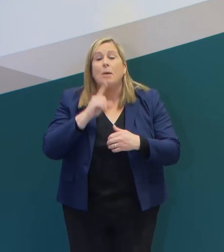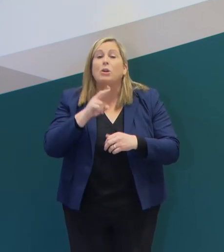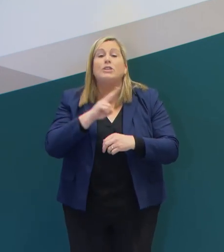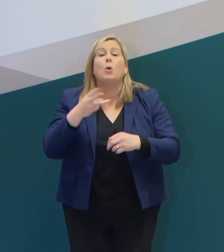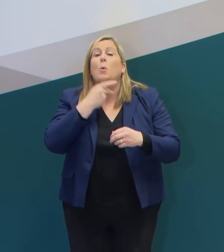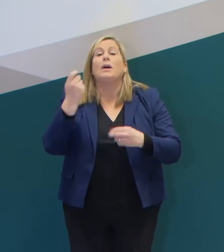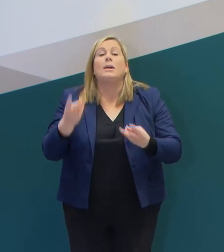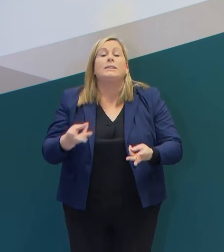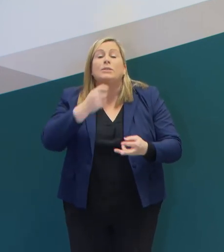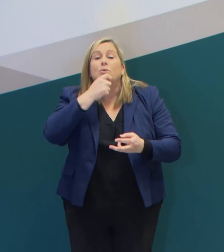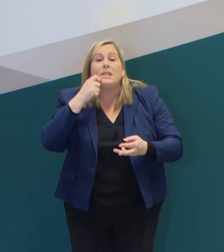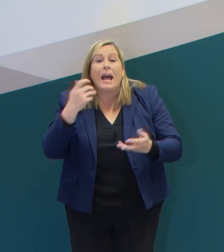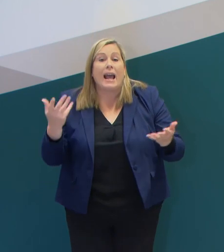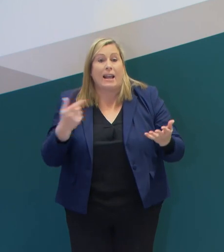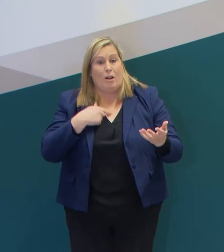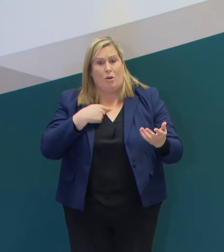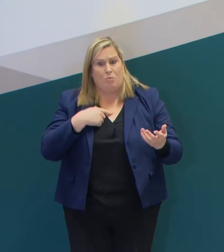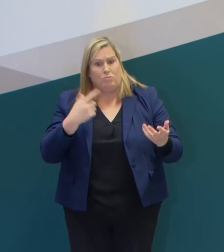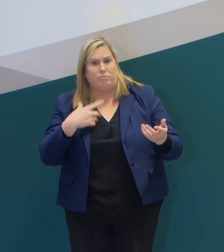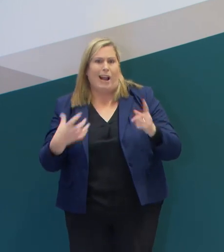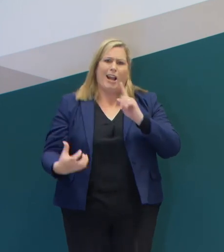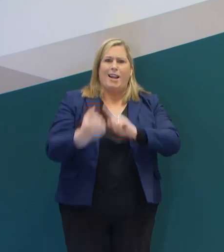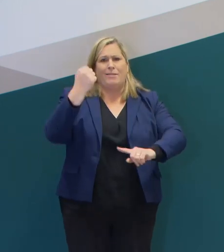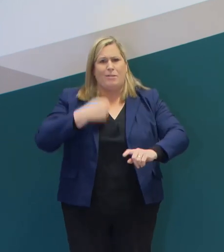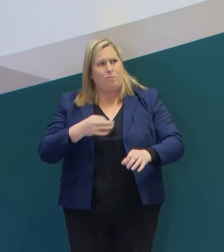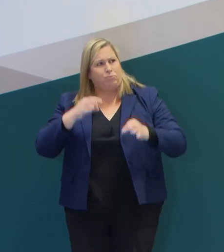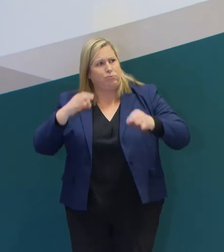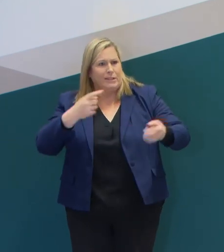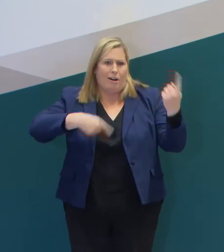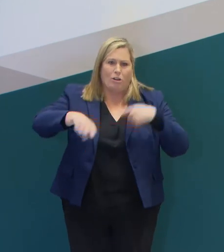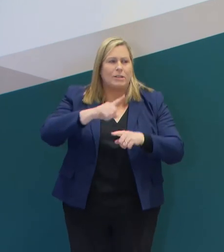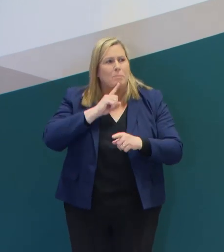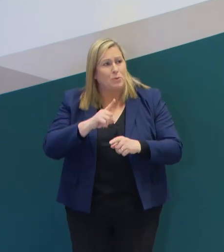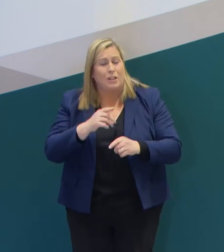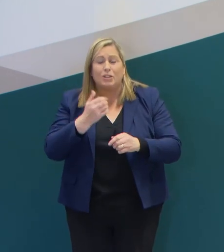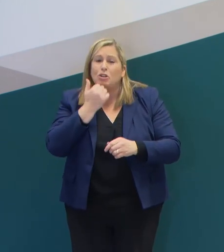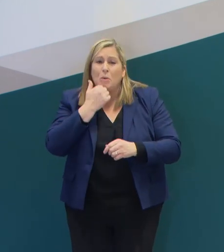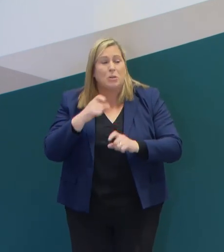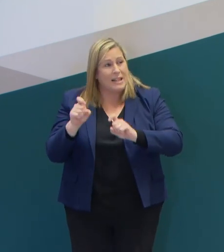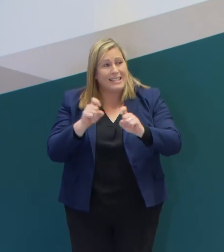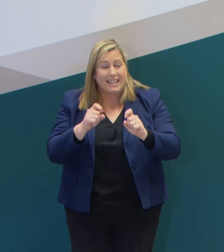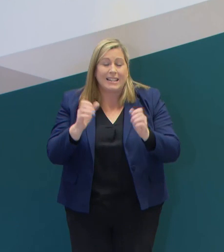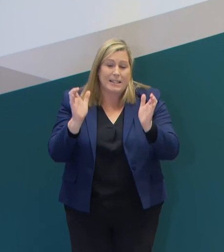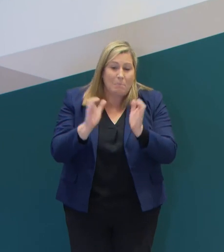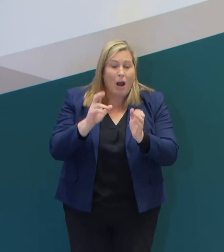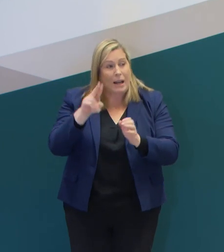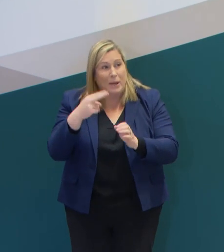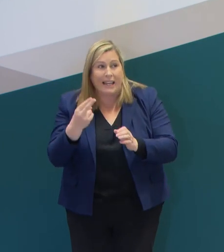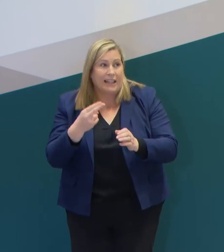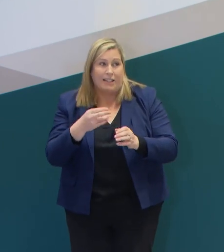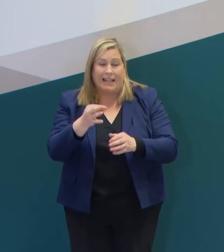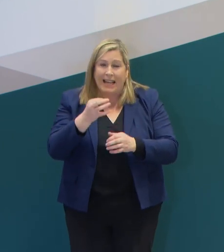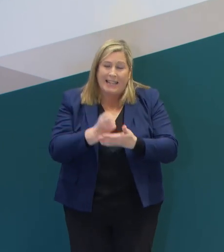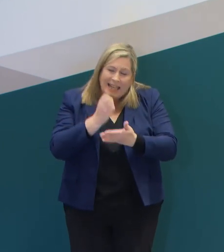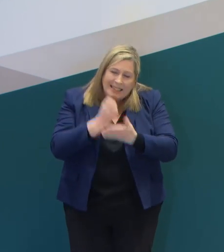overclaim in terms of what we're seeing at this early stage in the epidemic. The numbers are small, and it's too early for us to draw any kind of definitive